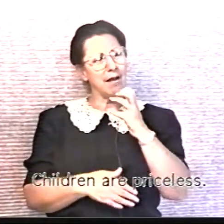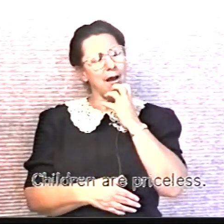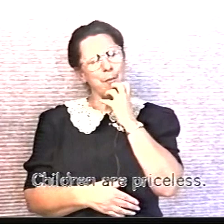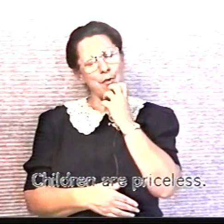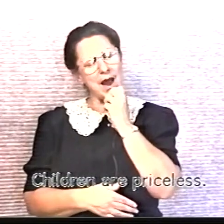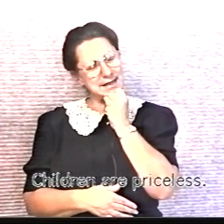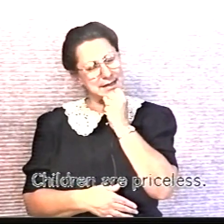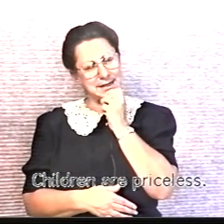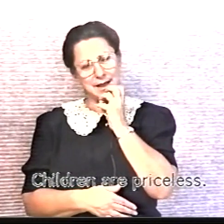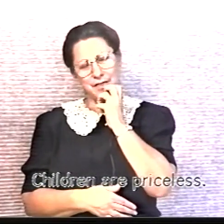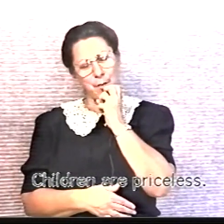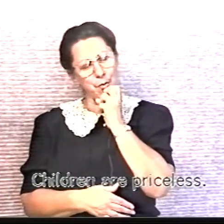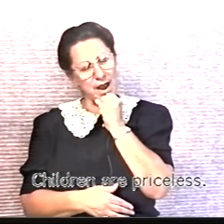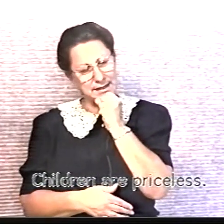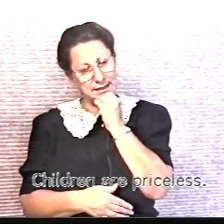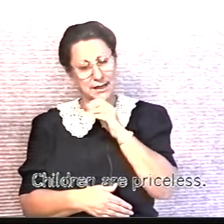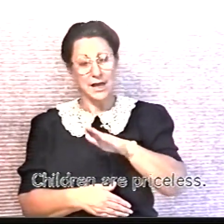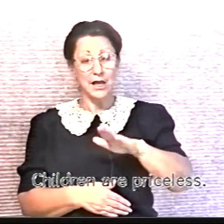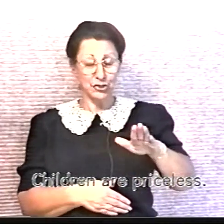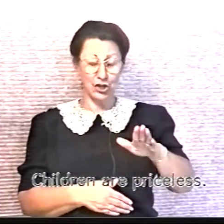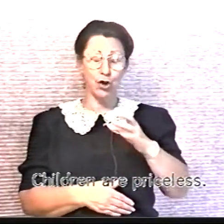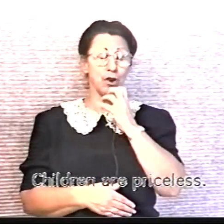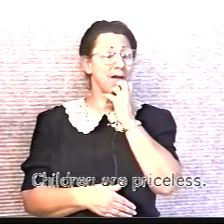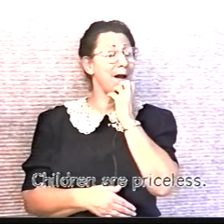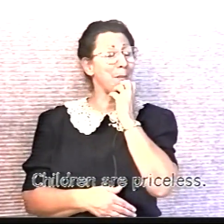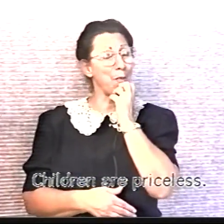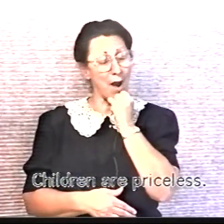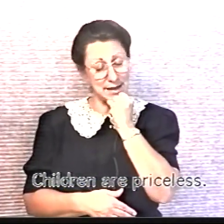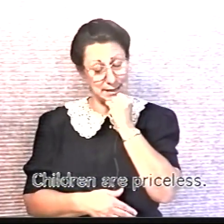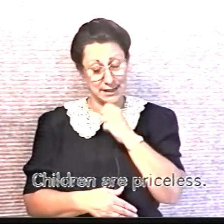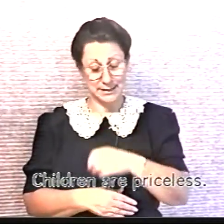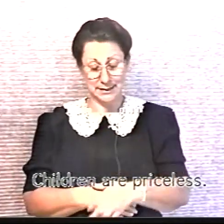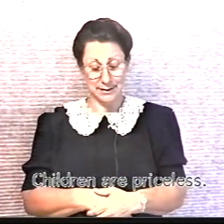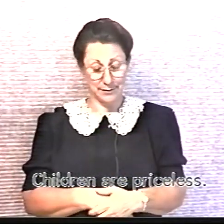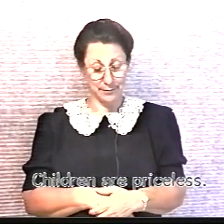are priceless. They're priceless. Children are priceless.